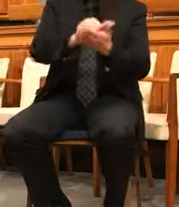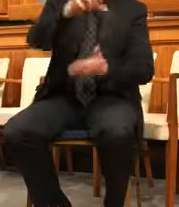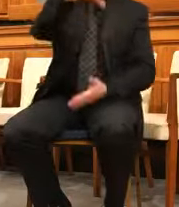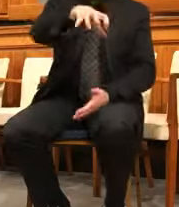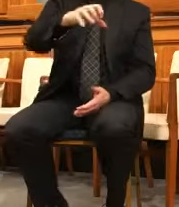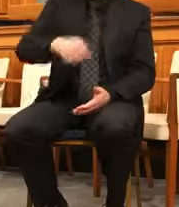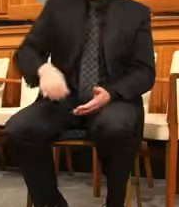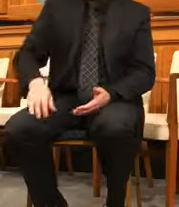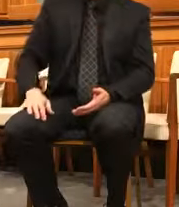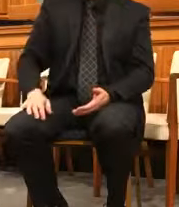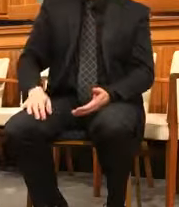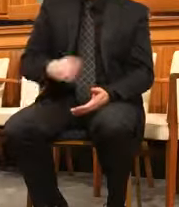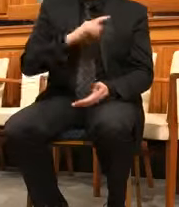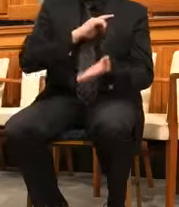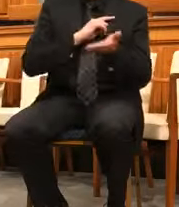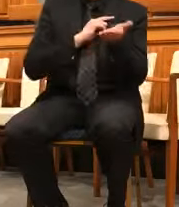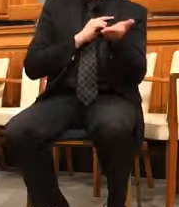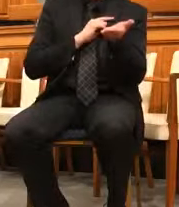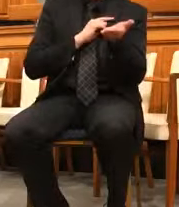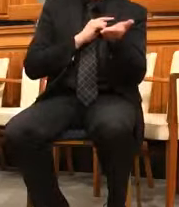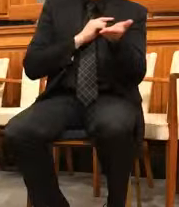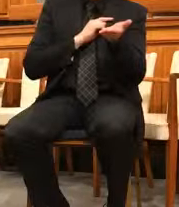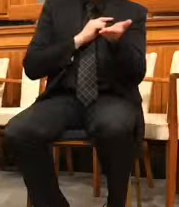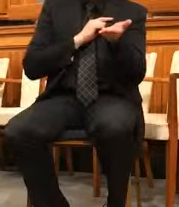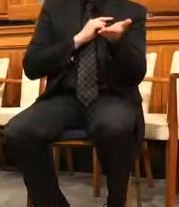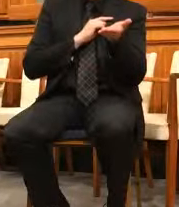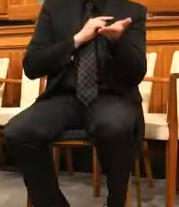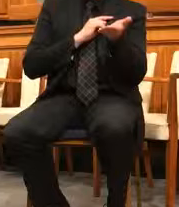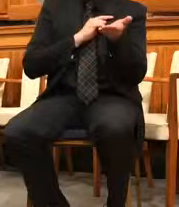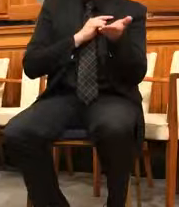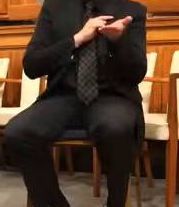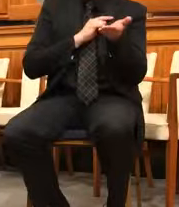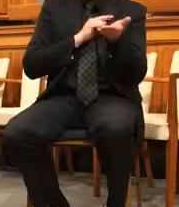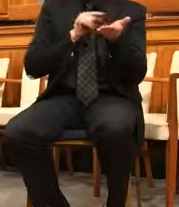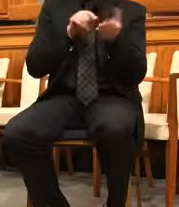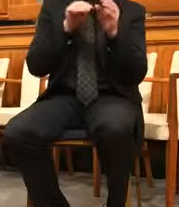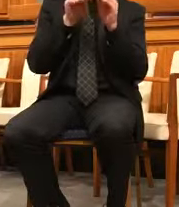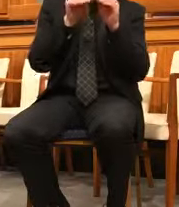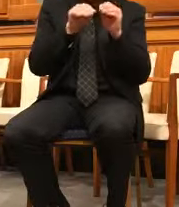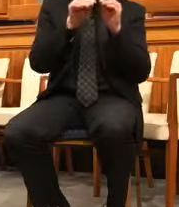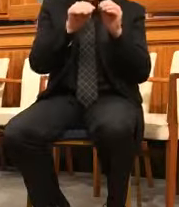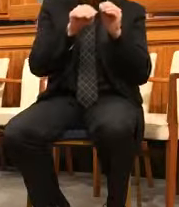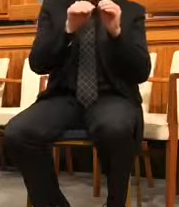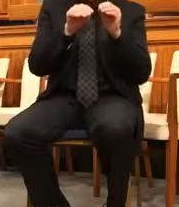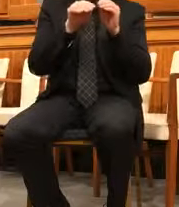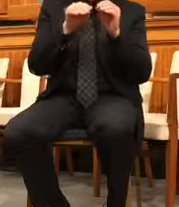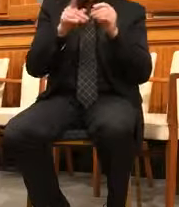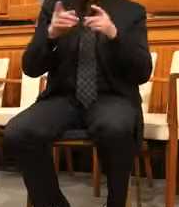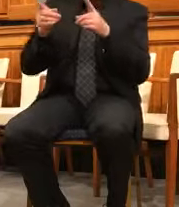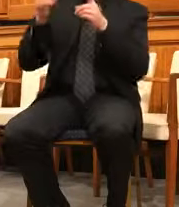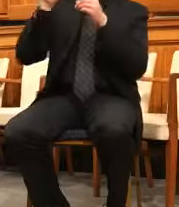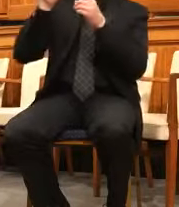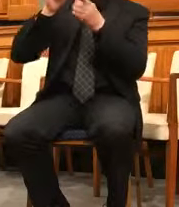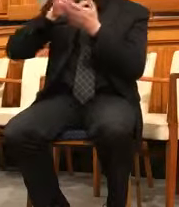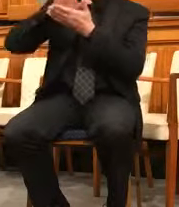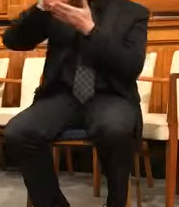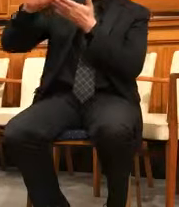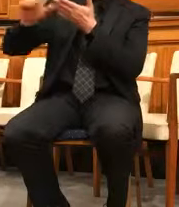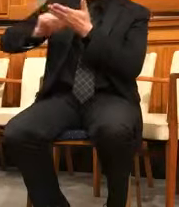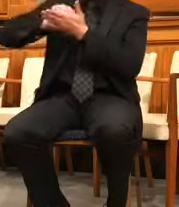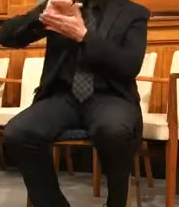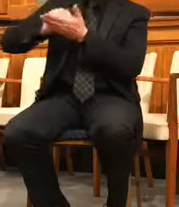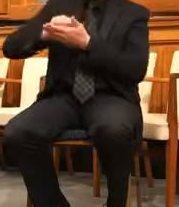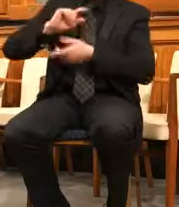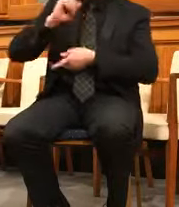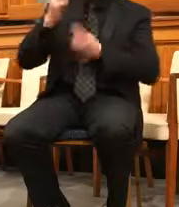be approached. But He was behind His presence. The representatives of His presence were behind a